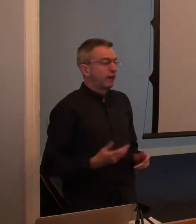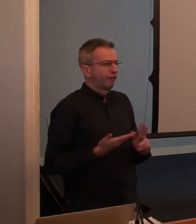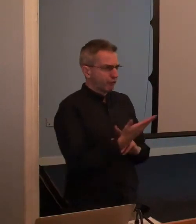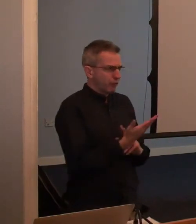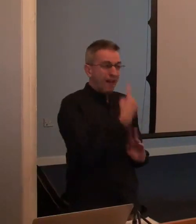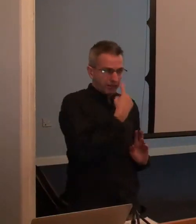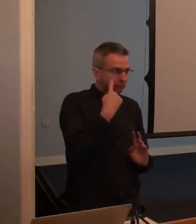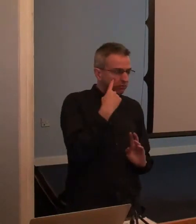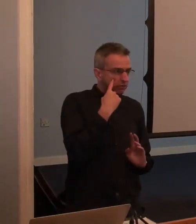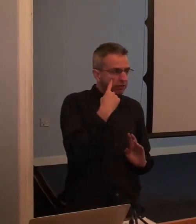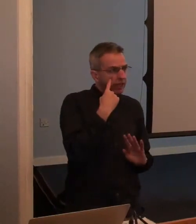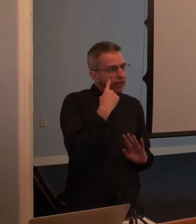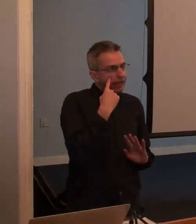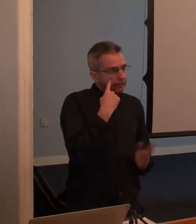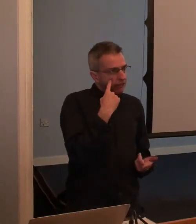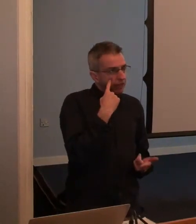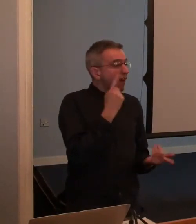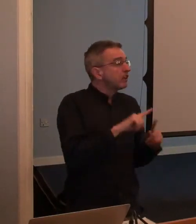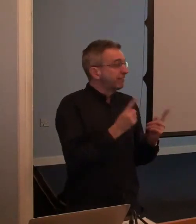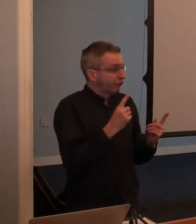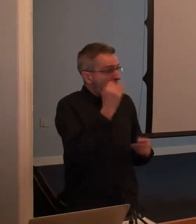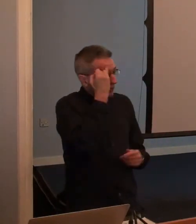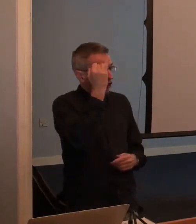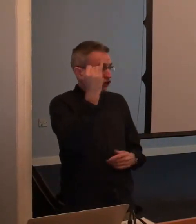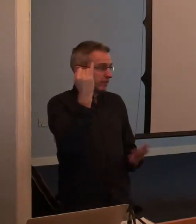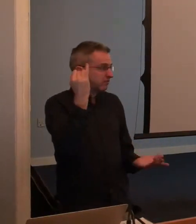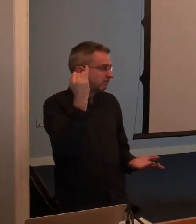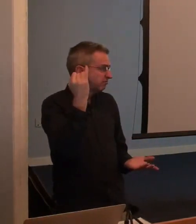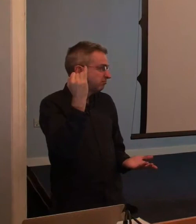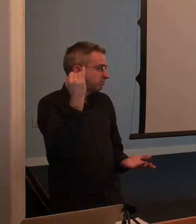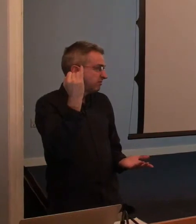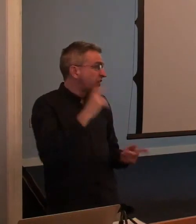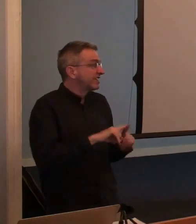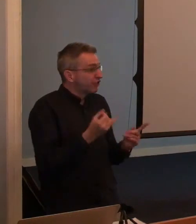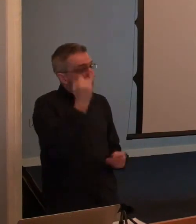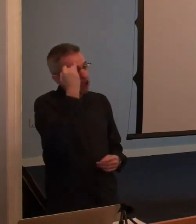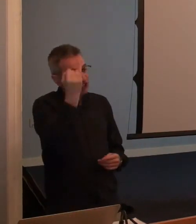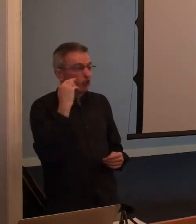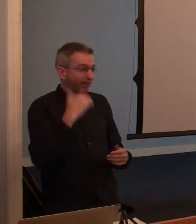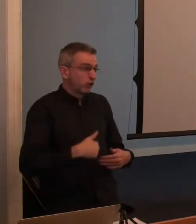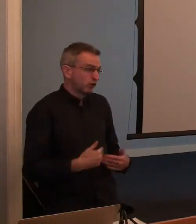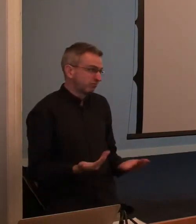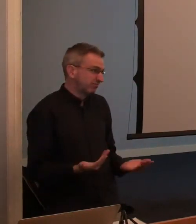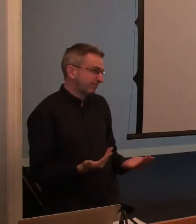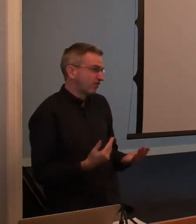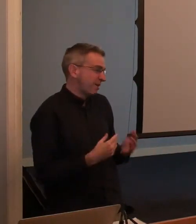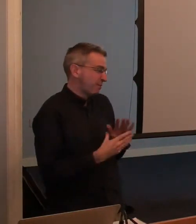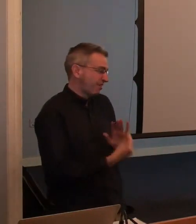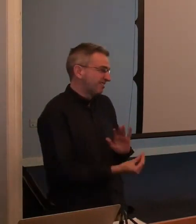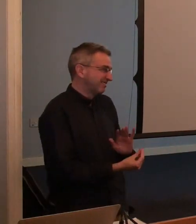tonight is evidence-based research, that there are different ideologies. And there's different ideologies